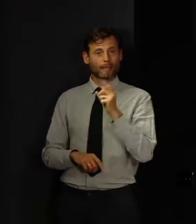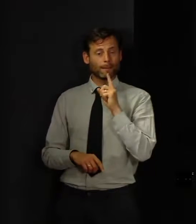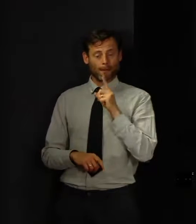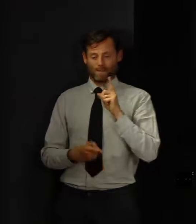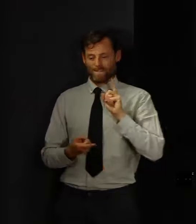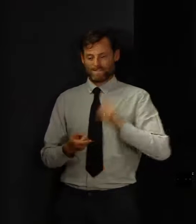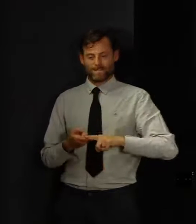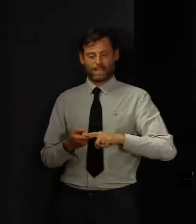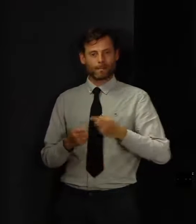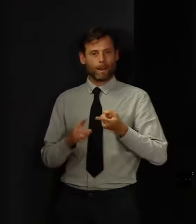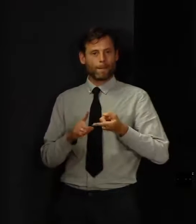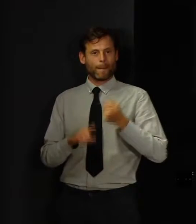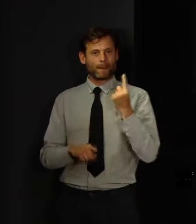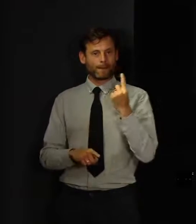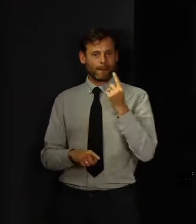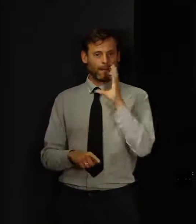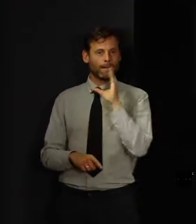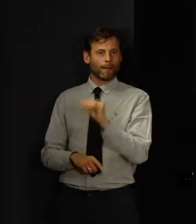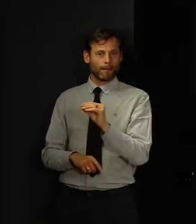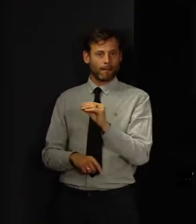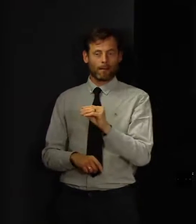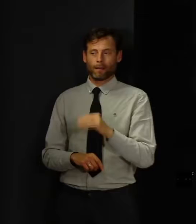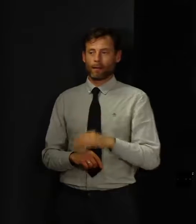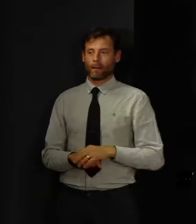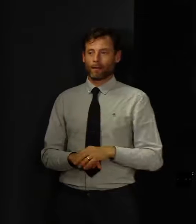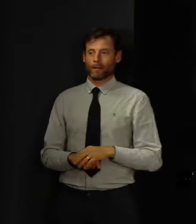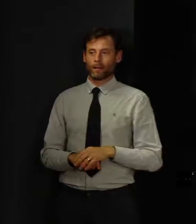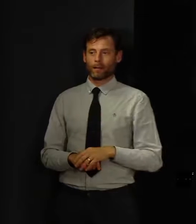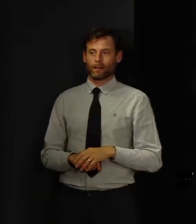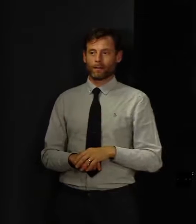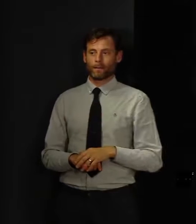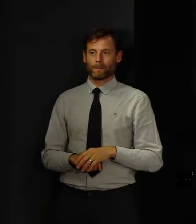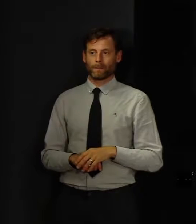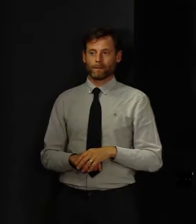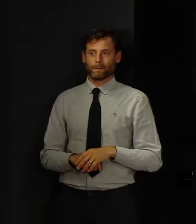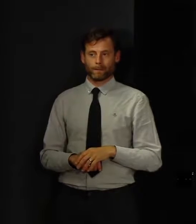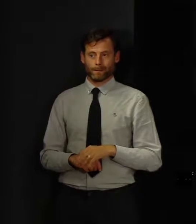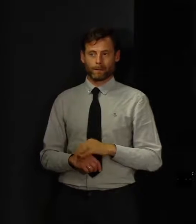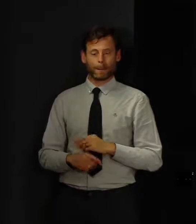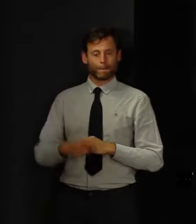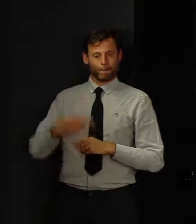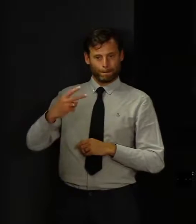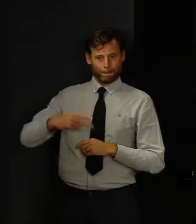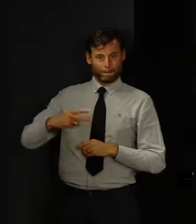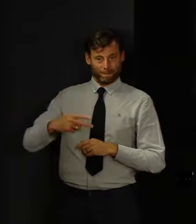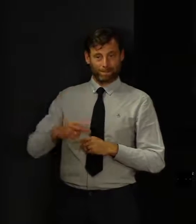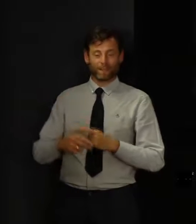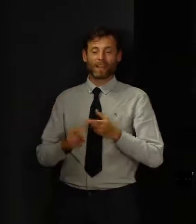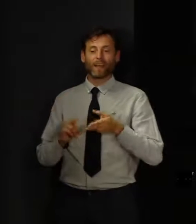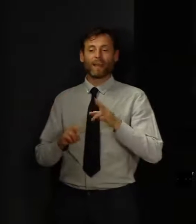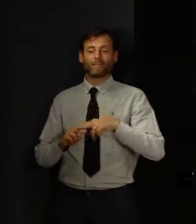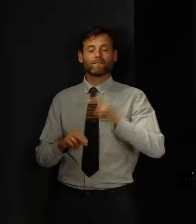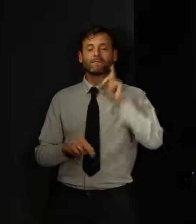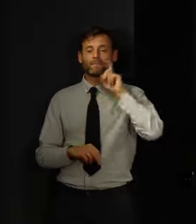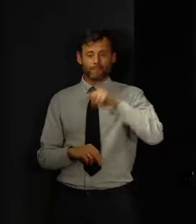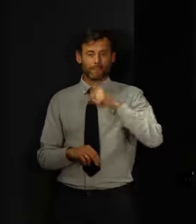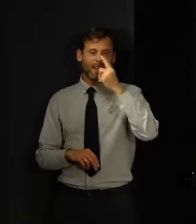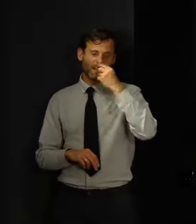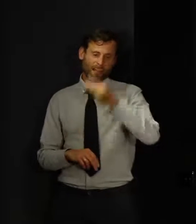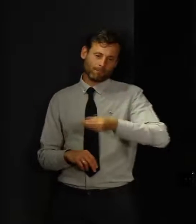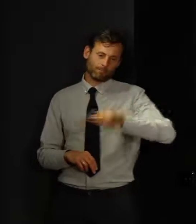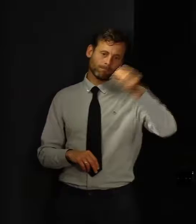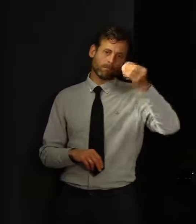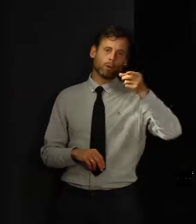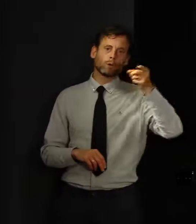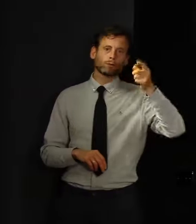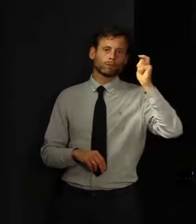fixed penalty notice and the ability, in both instances, to then escalate that to the Procurator Fiscal. So I do think these